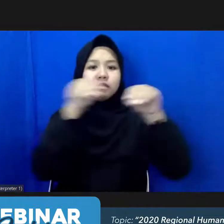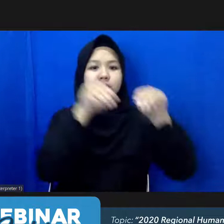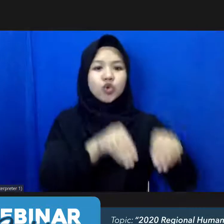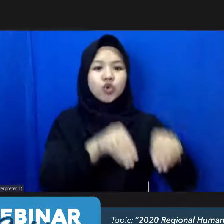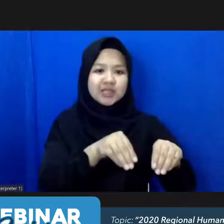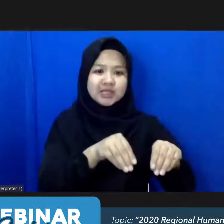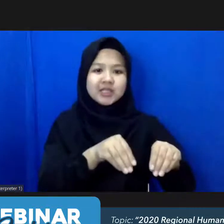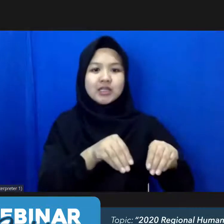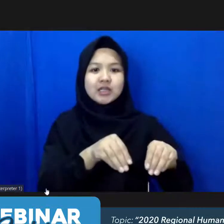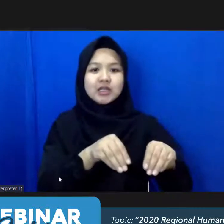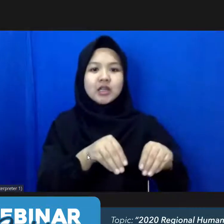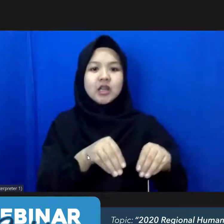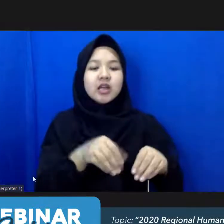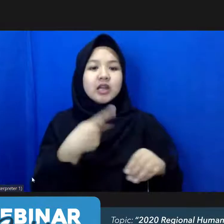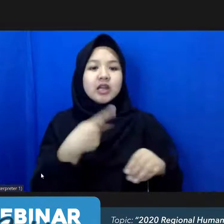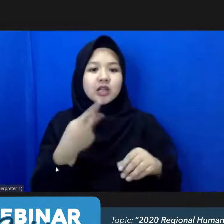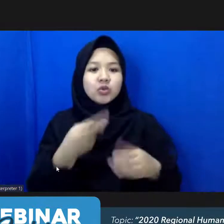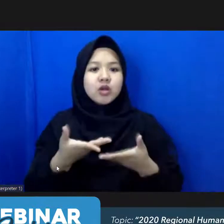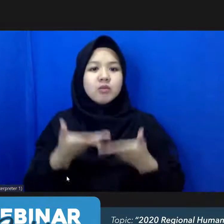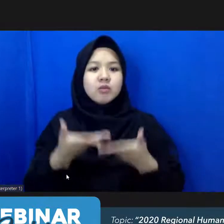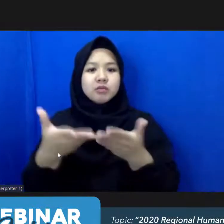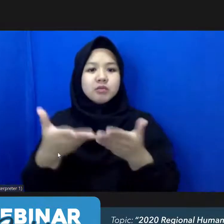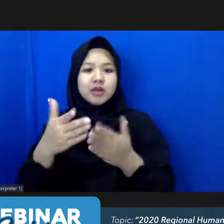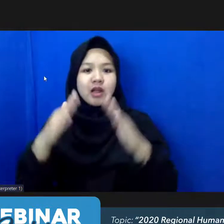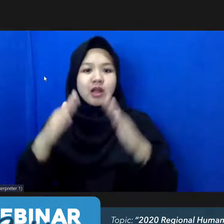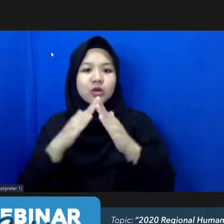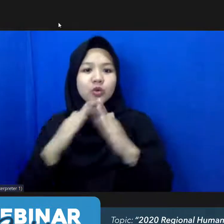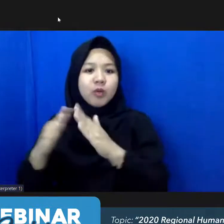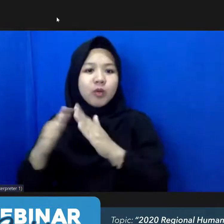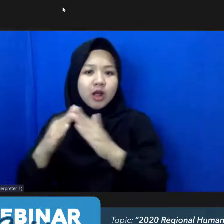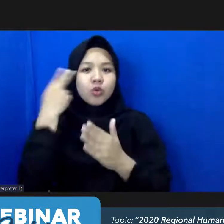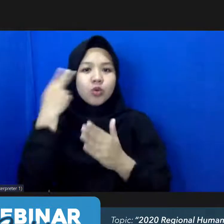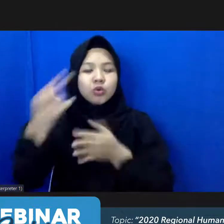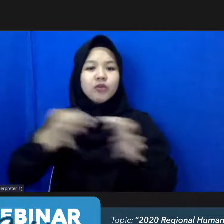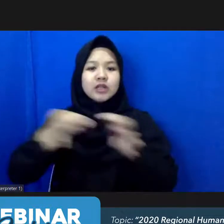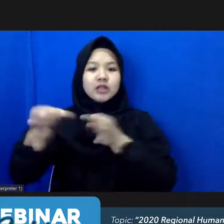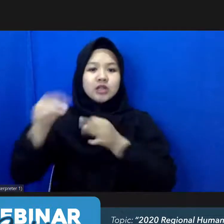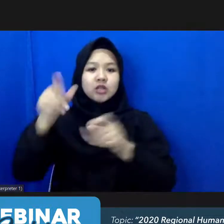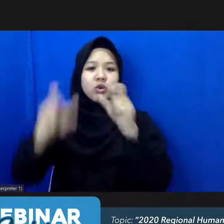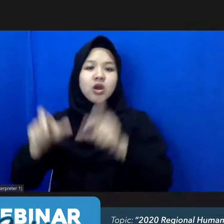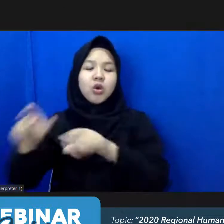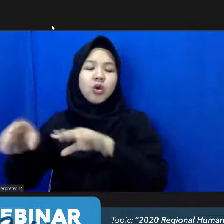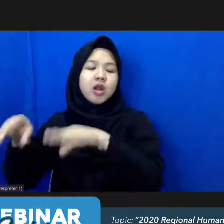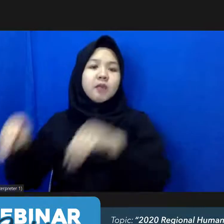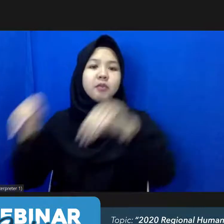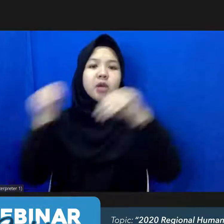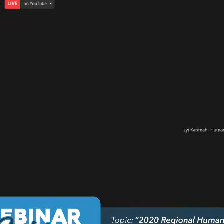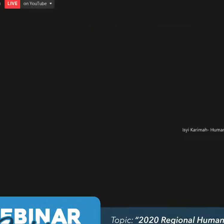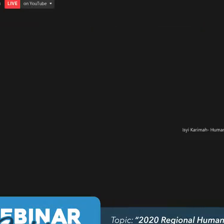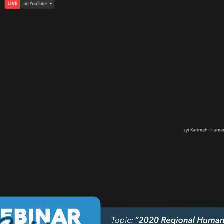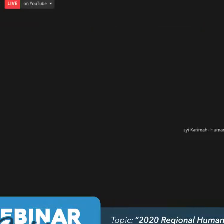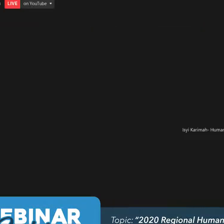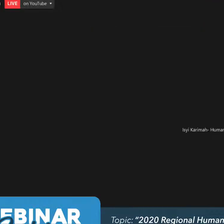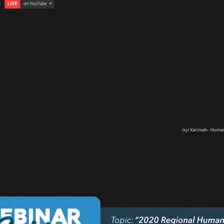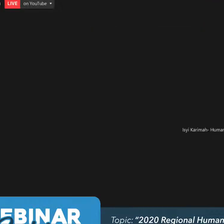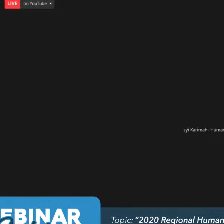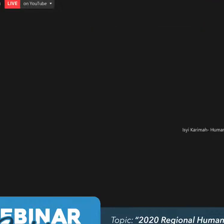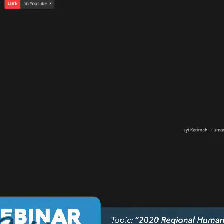host communities in the district of Cox's Bazar. The key areas in which we are currently working are